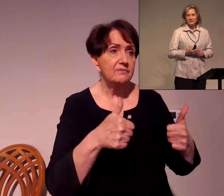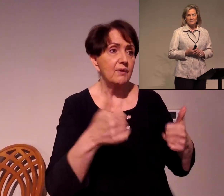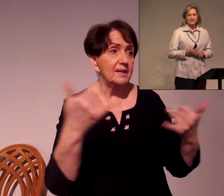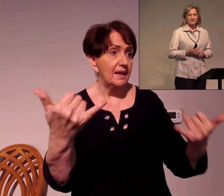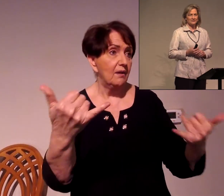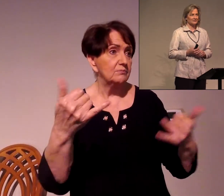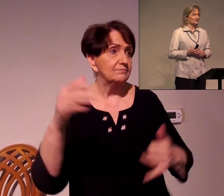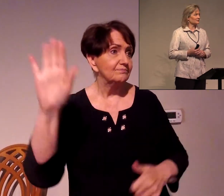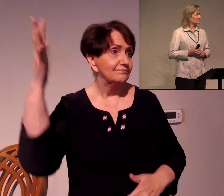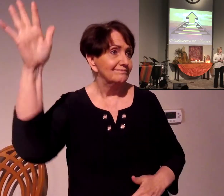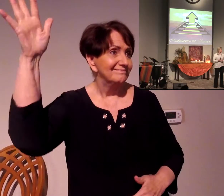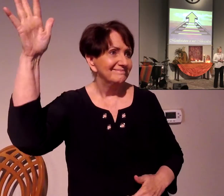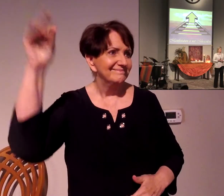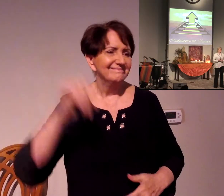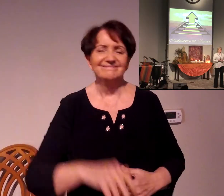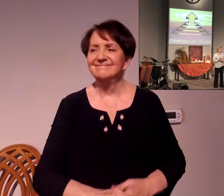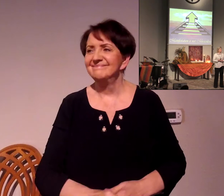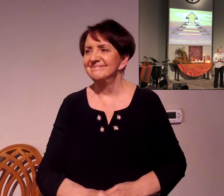now.